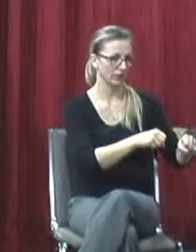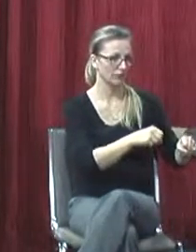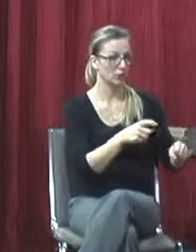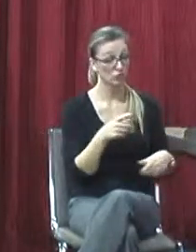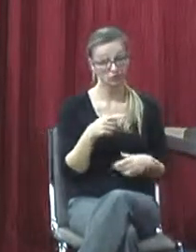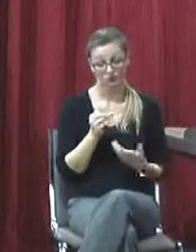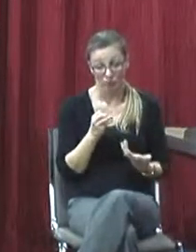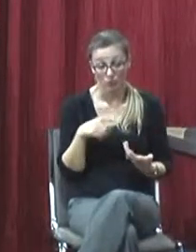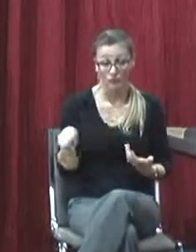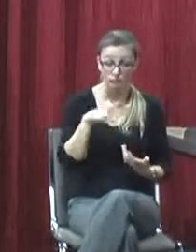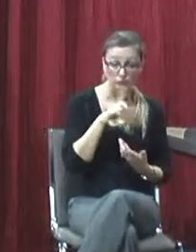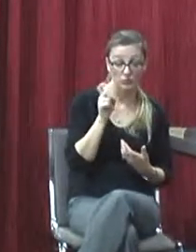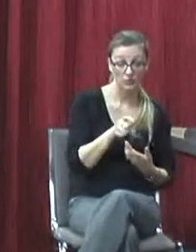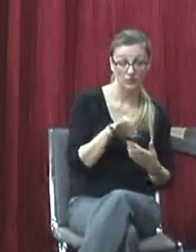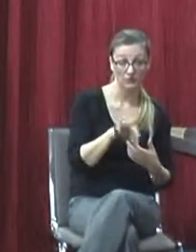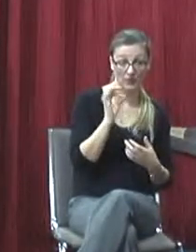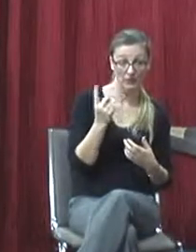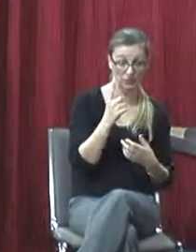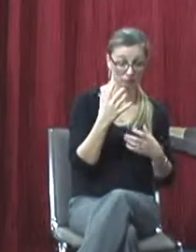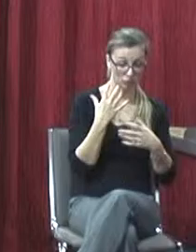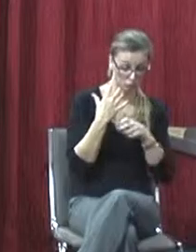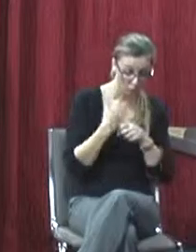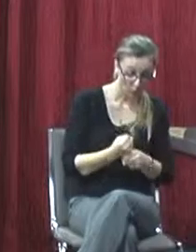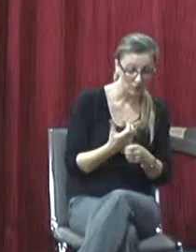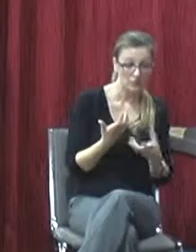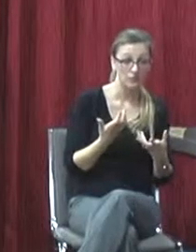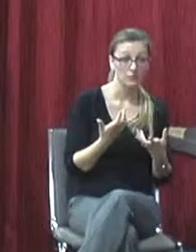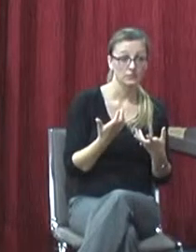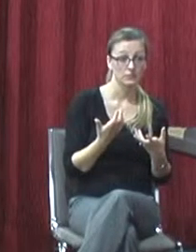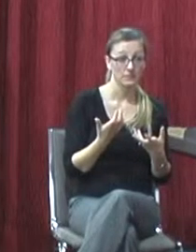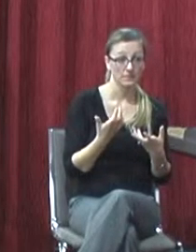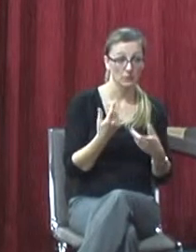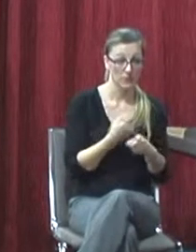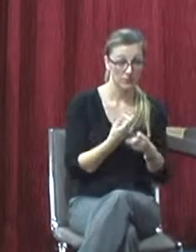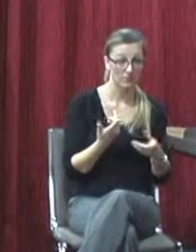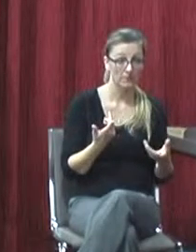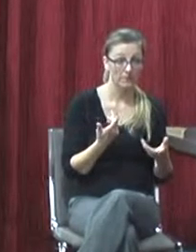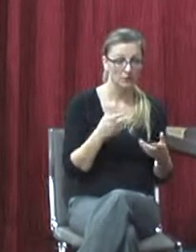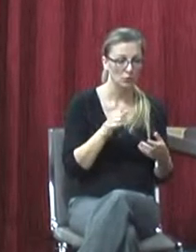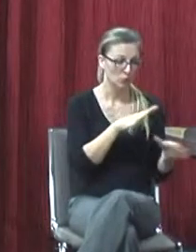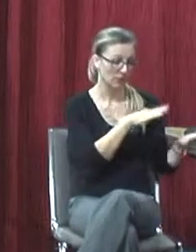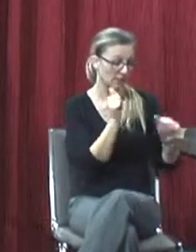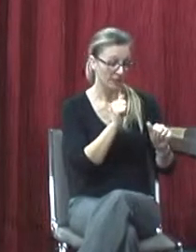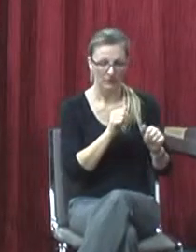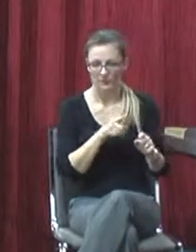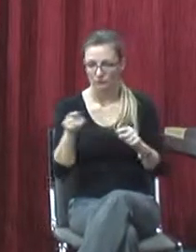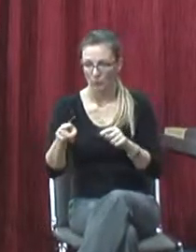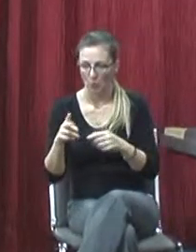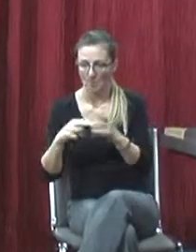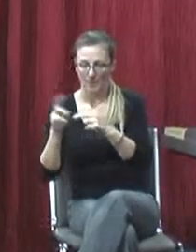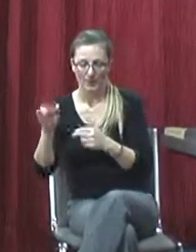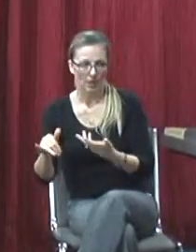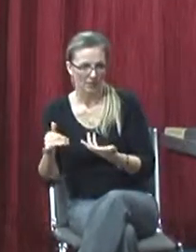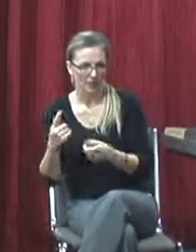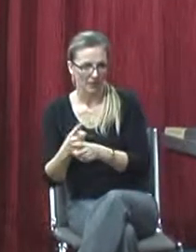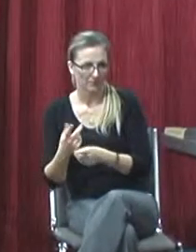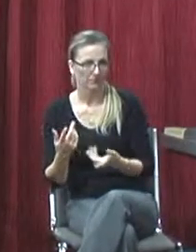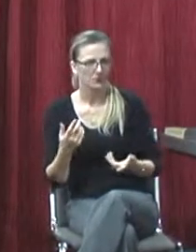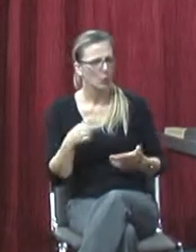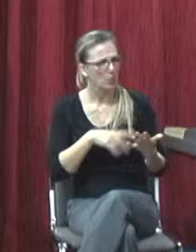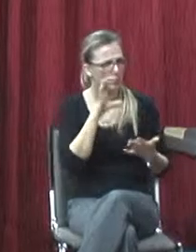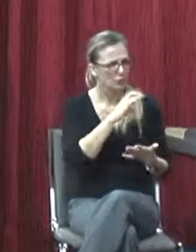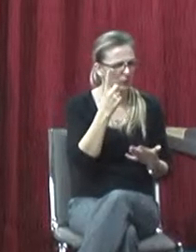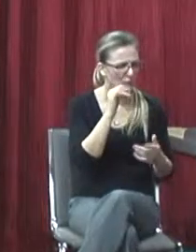leading and do it the way you would so you could go lead the other one, right? Okay. So what would you look for in that